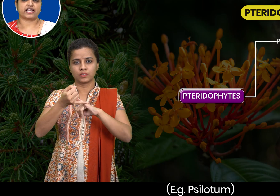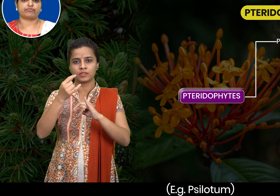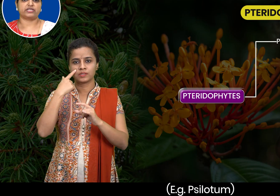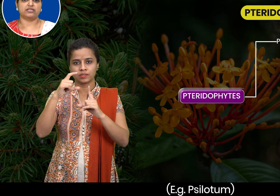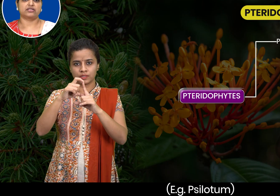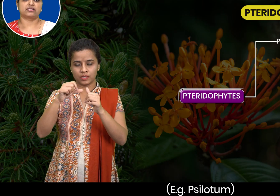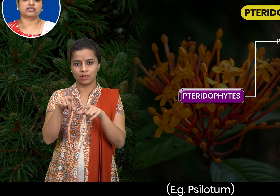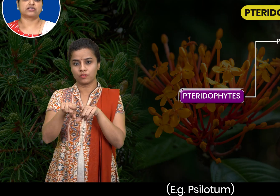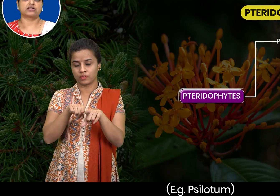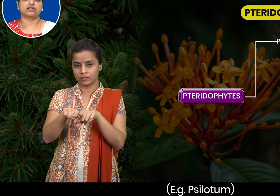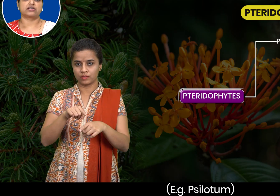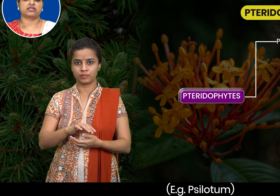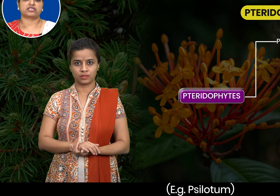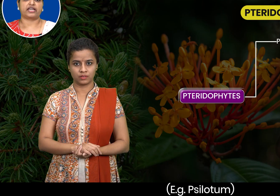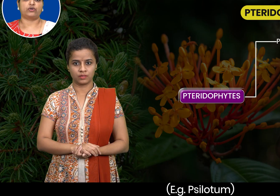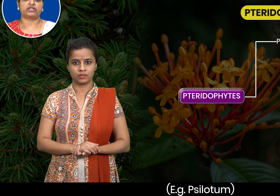example